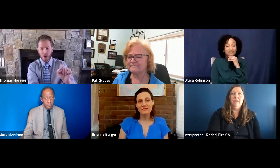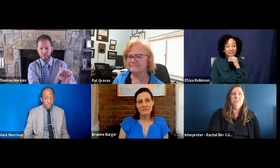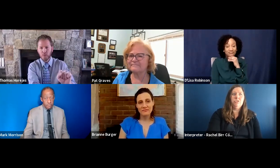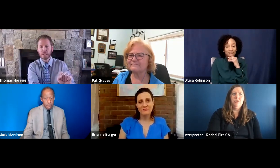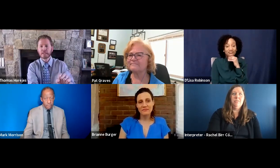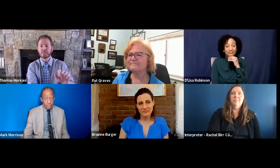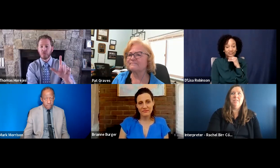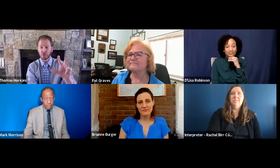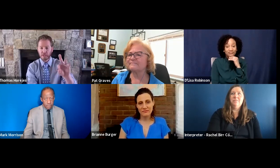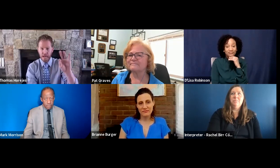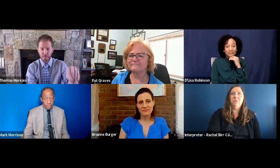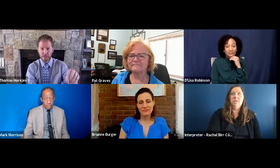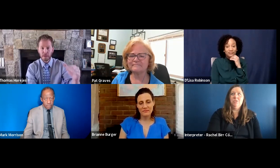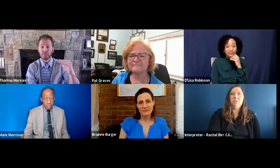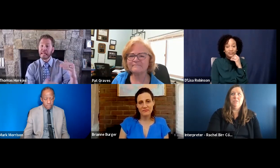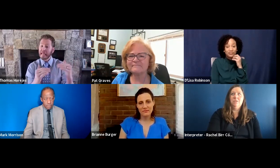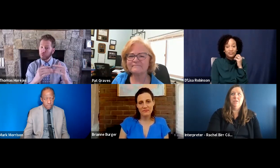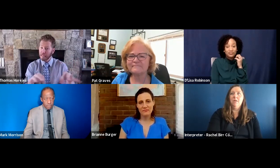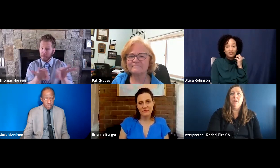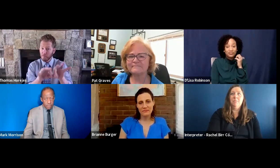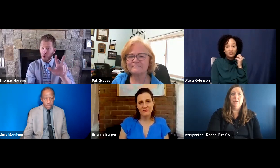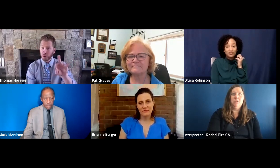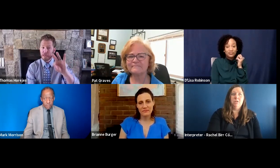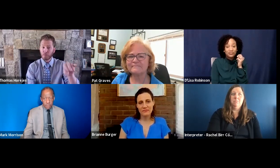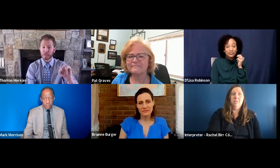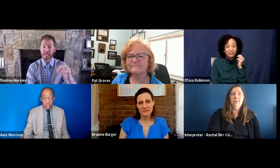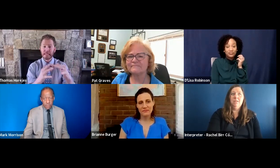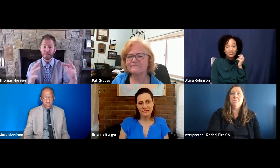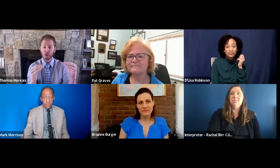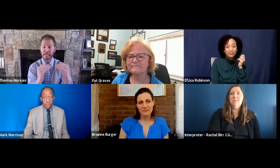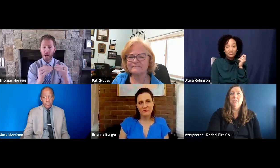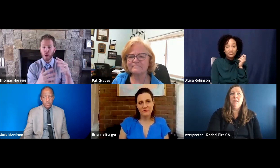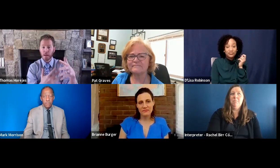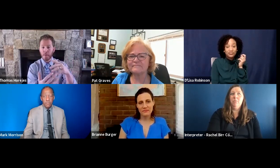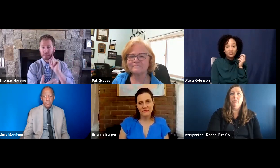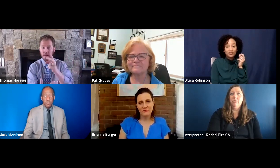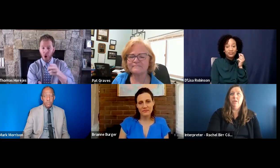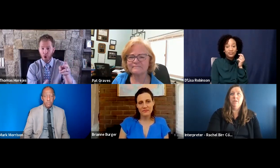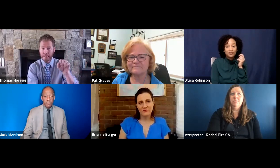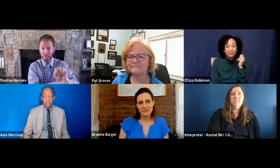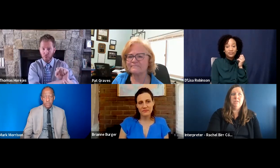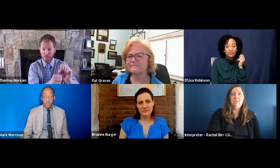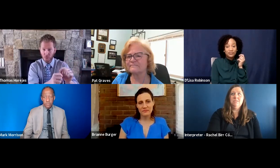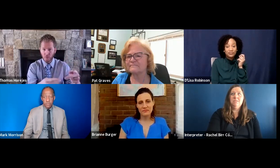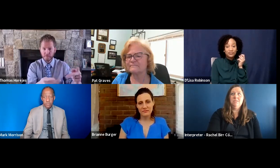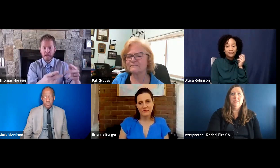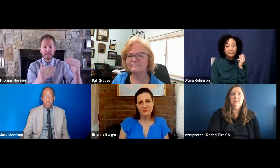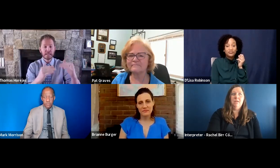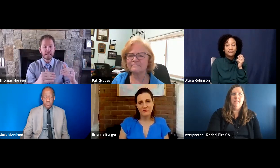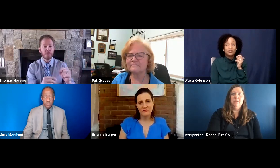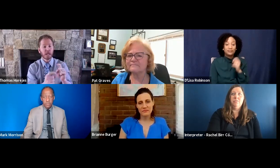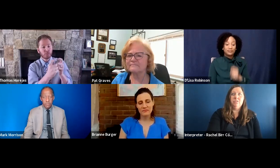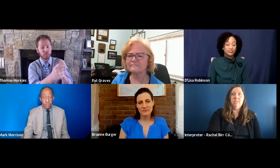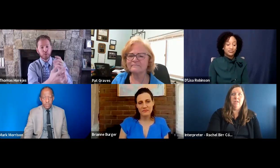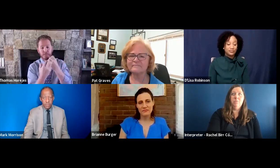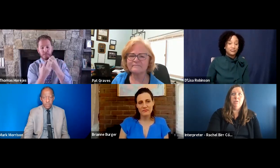All right, ensuring effective communication, accommodation, and compliance came out with 39%.